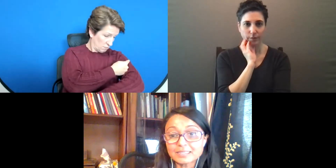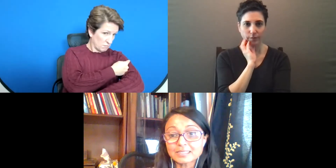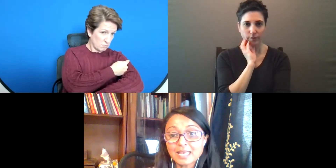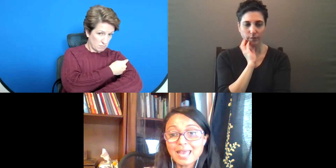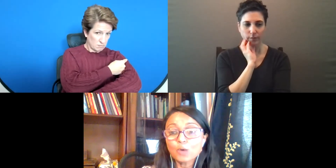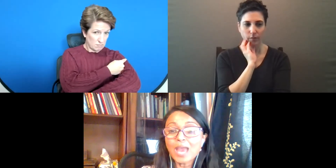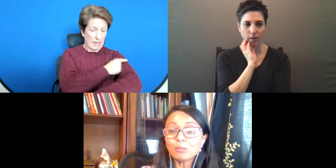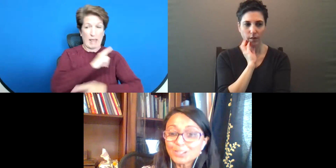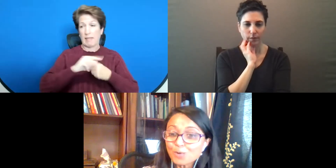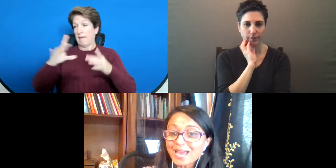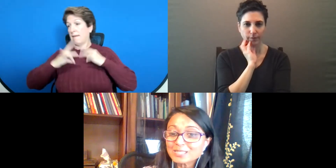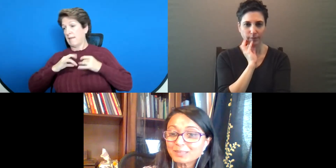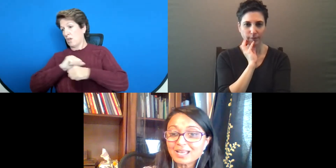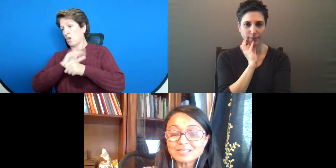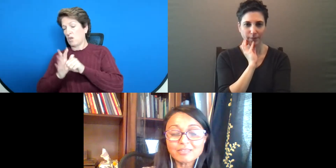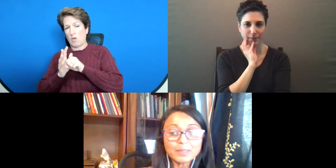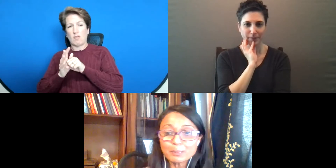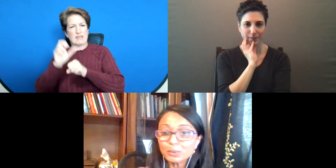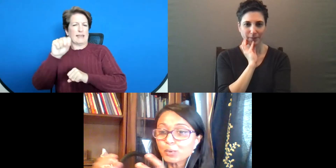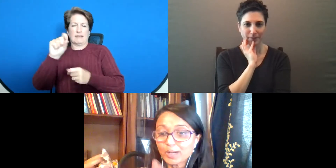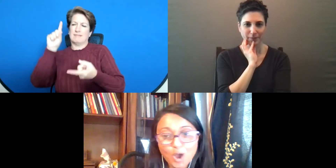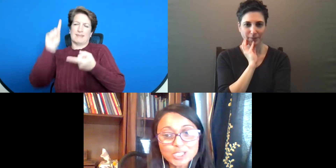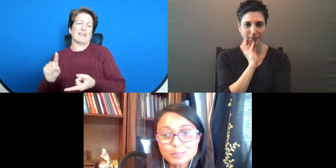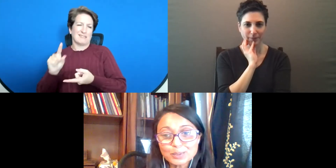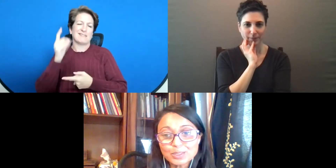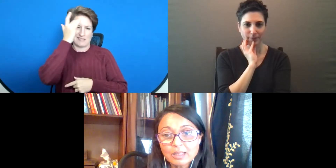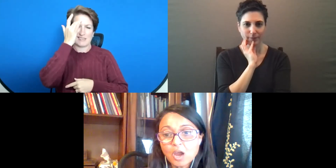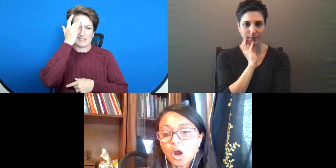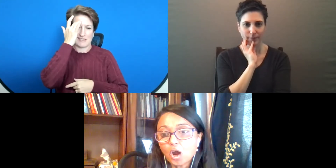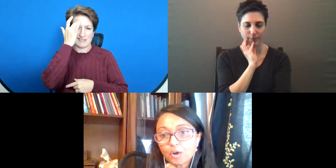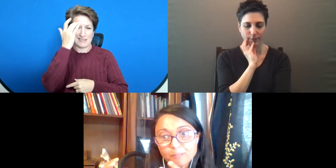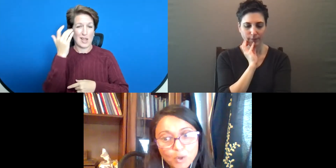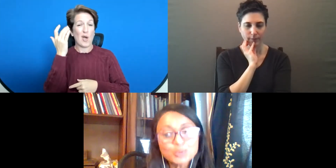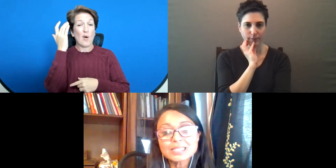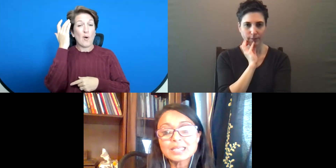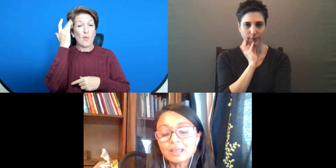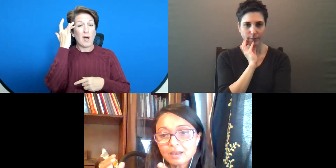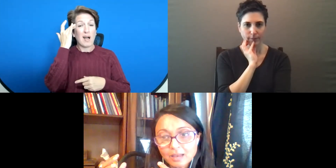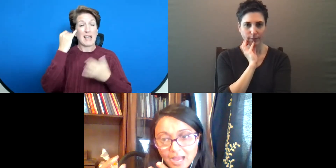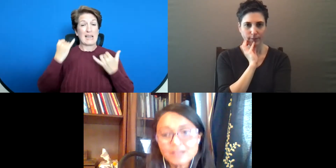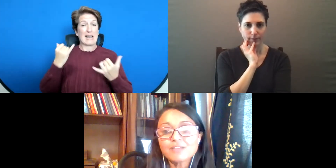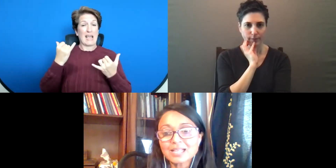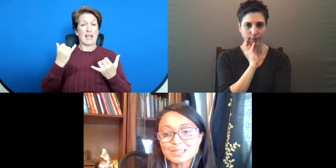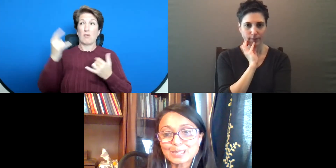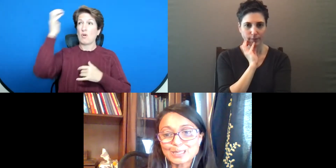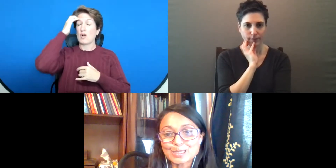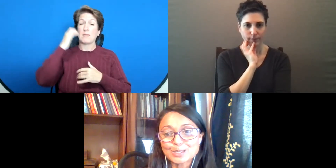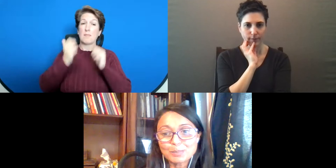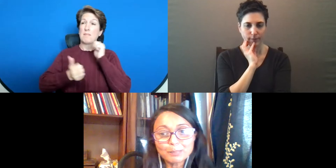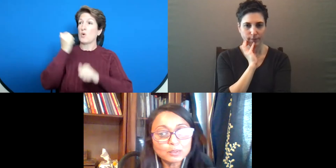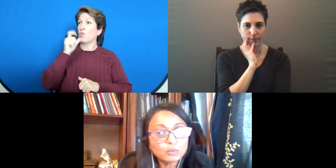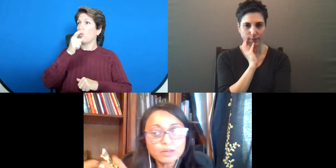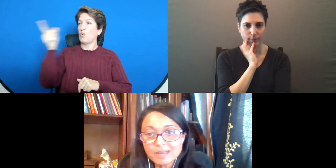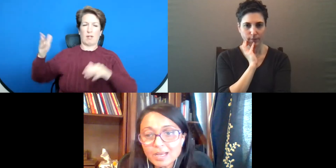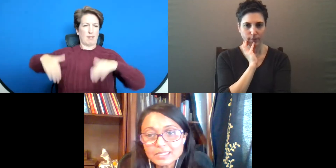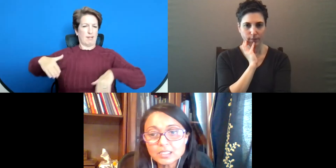severe illness. And we know that because the people who are in hospital are mostly unvaccinated.